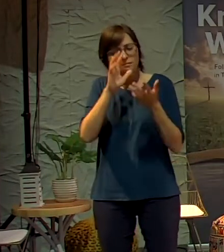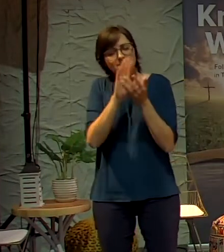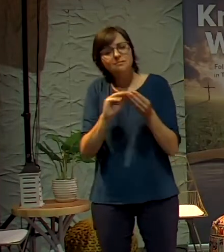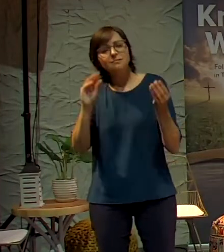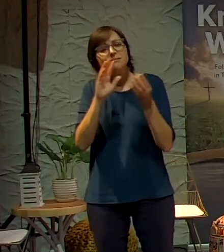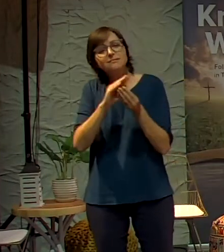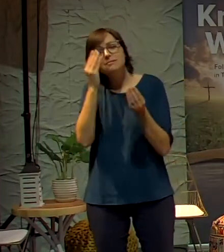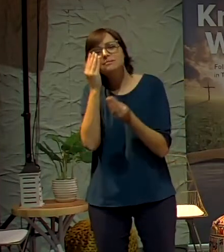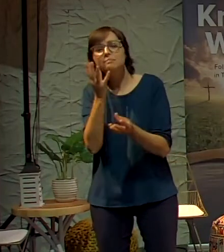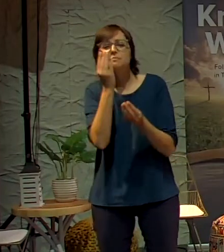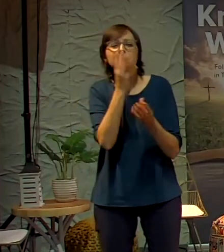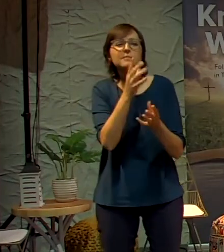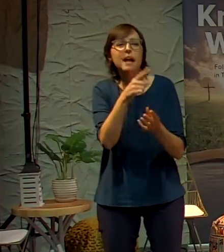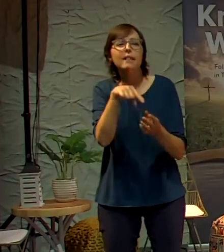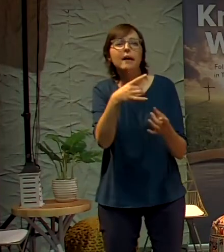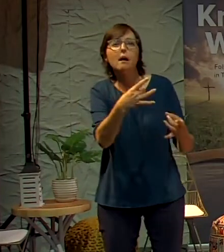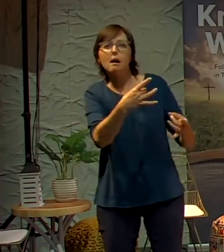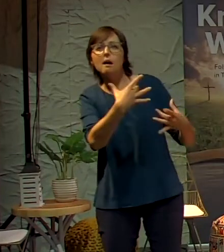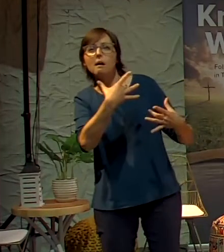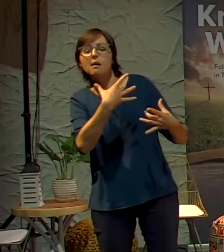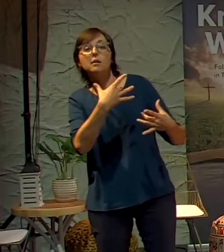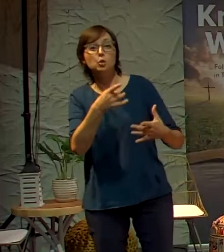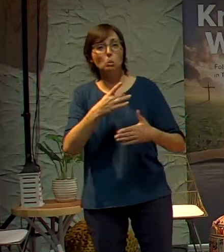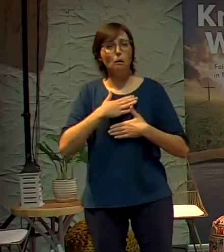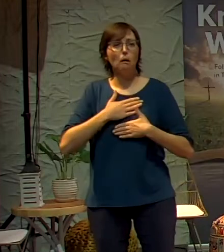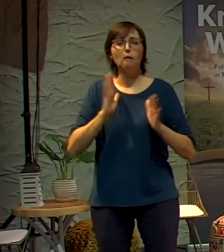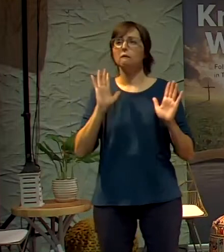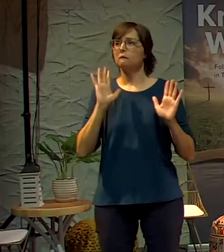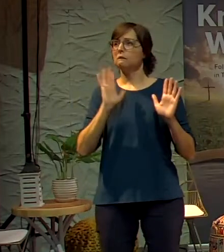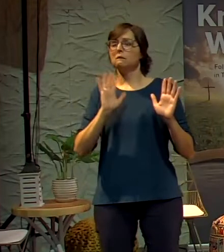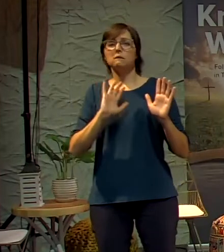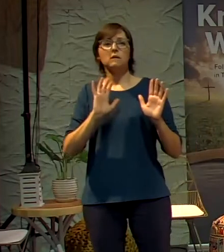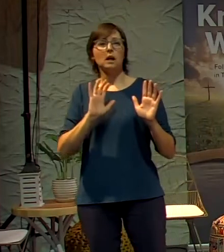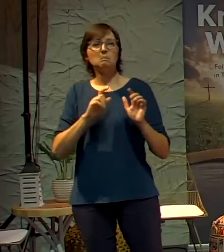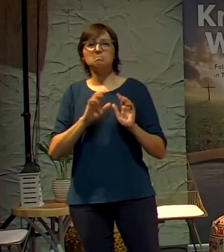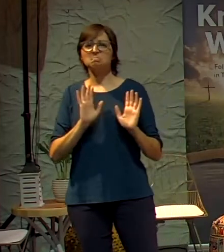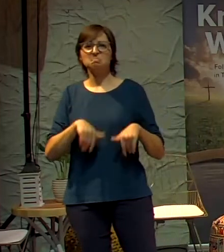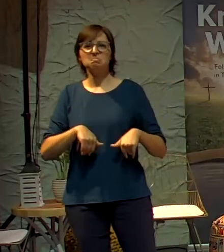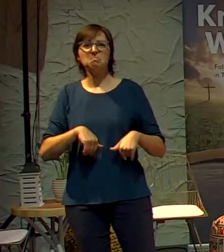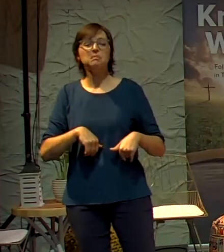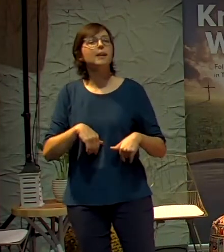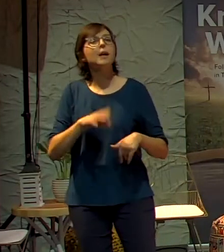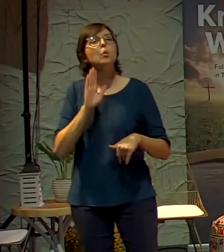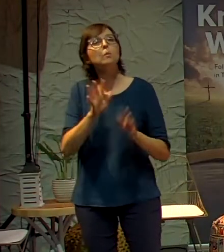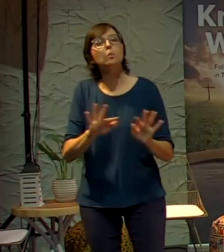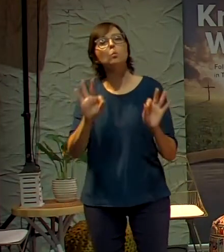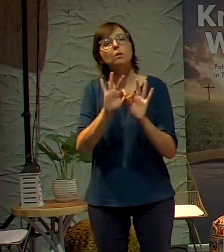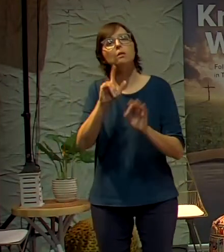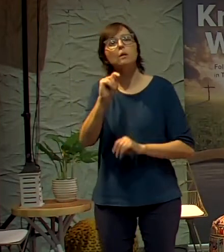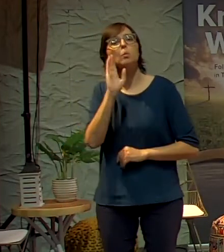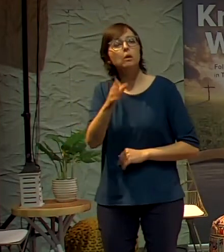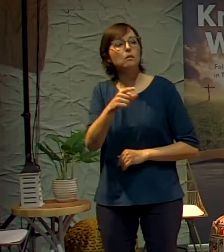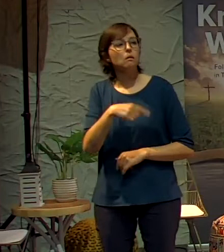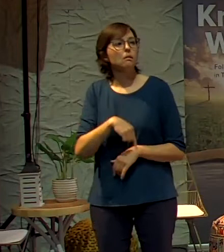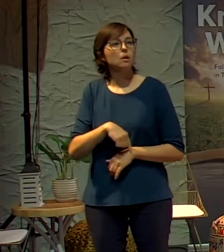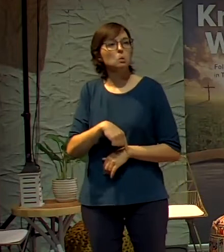hate. But don't quit. Don't cave in. It is all well worth it. In the end, don't be bluffed into silence